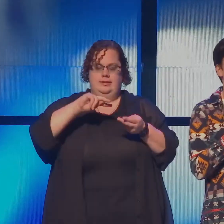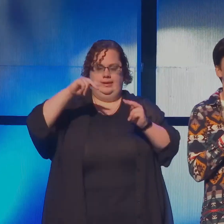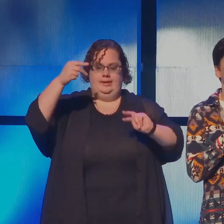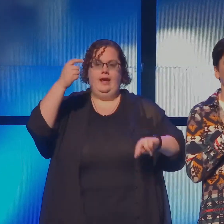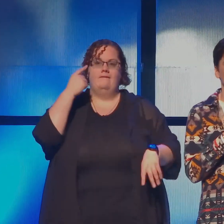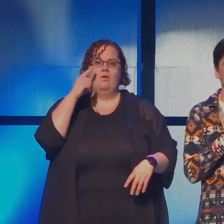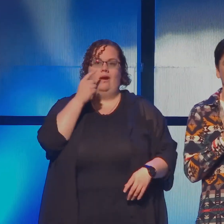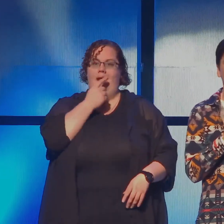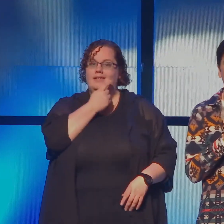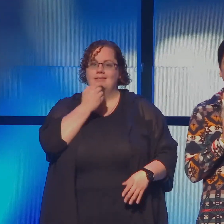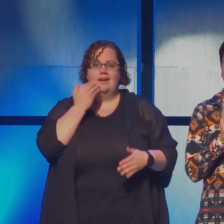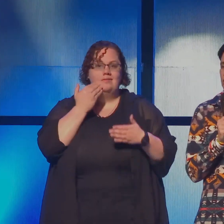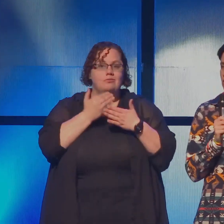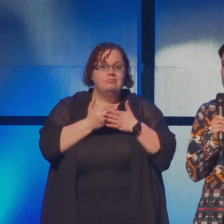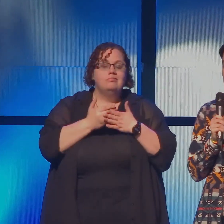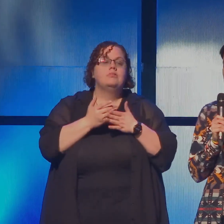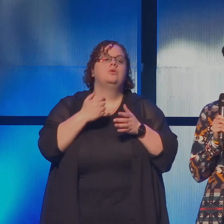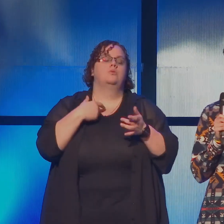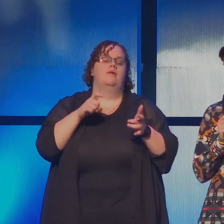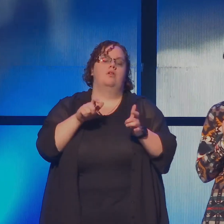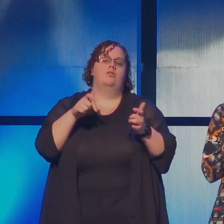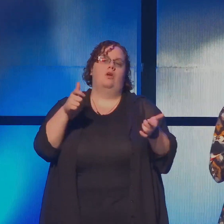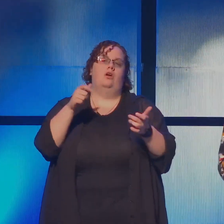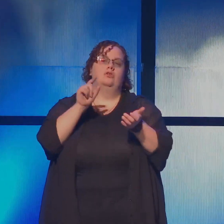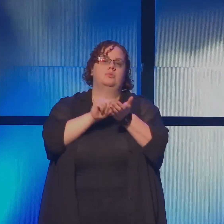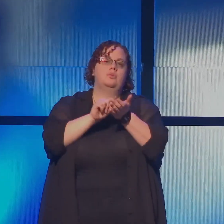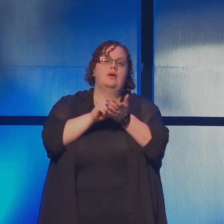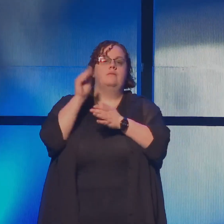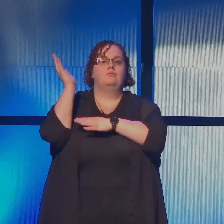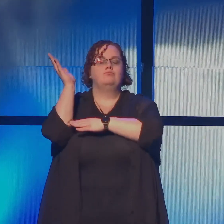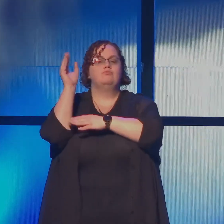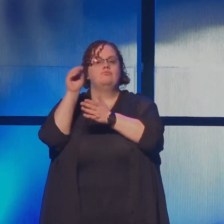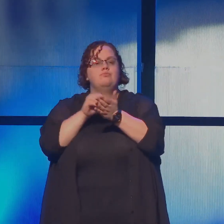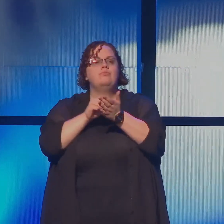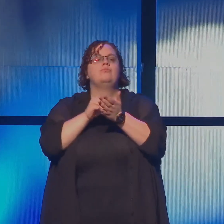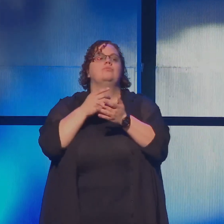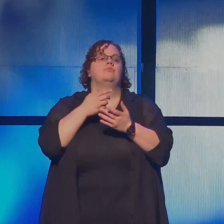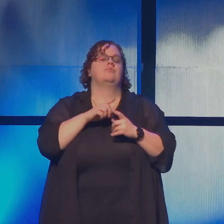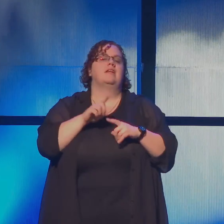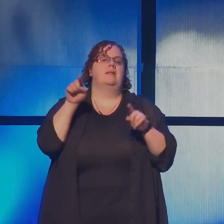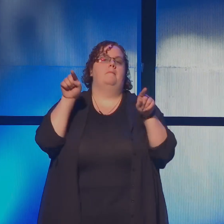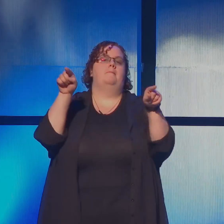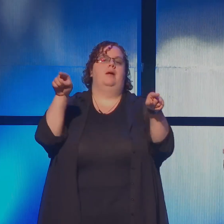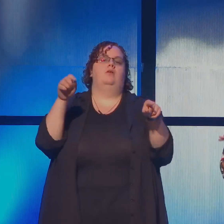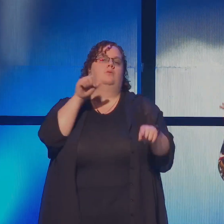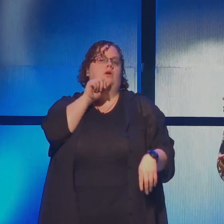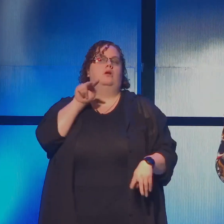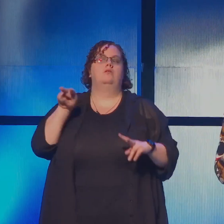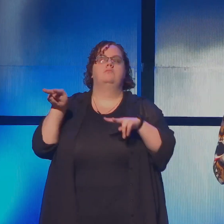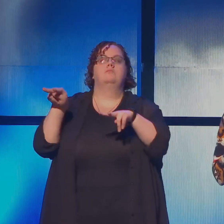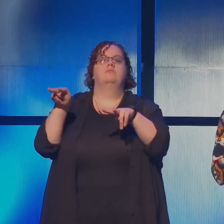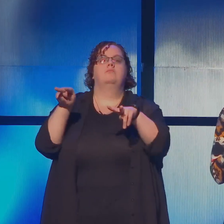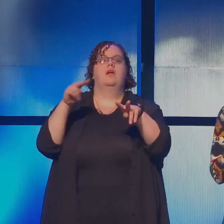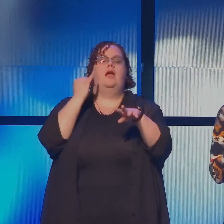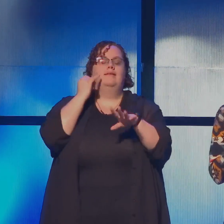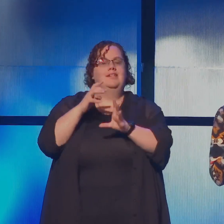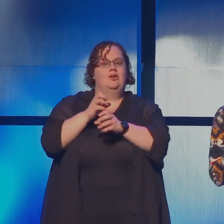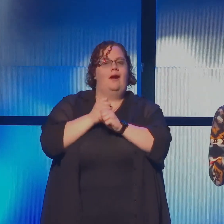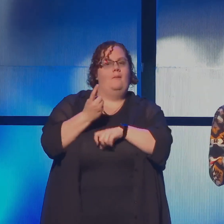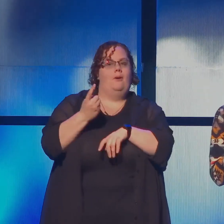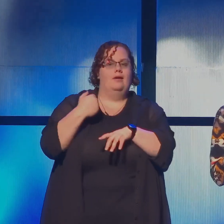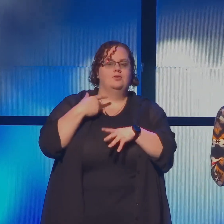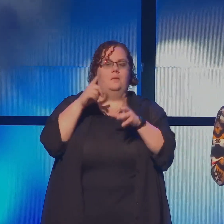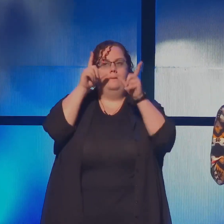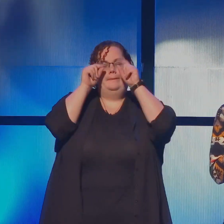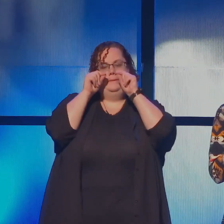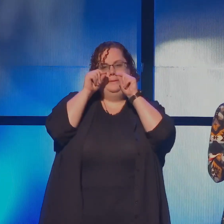eyesight. We have large print, talk notes, and things in the back. So if you do want those, they are in the back. We won't stare at you if you need to go back and grab one now. Everyone